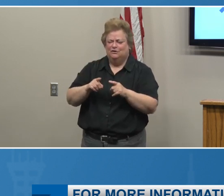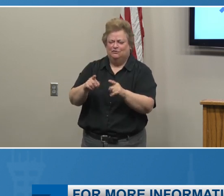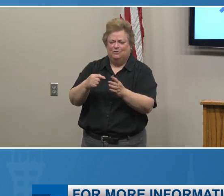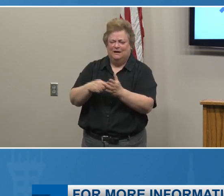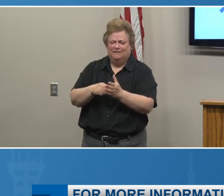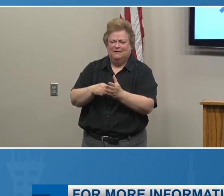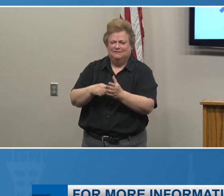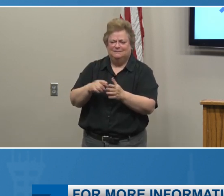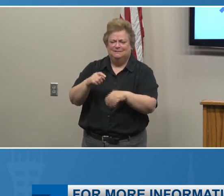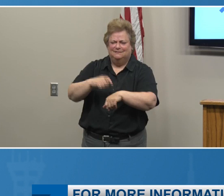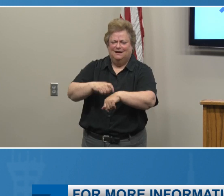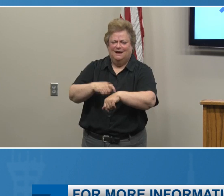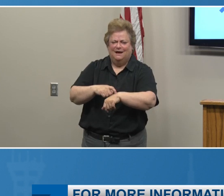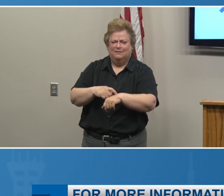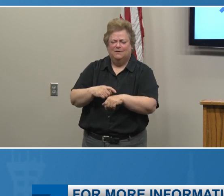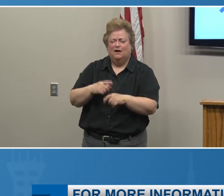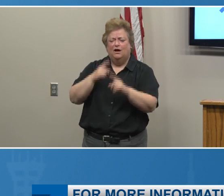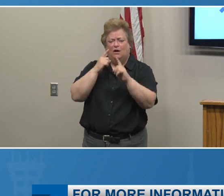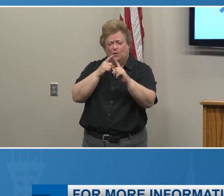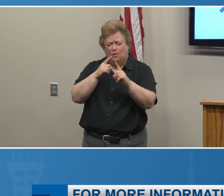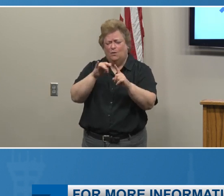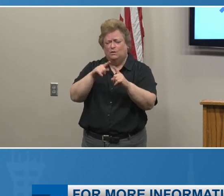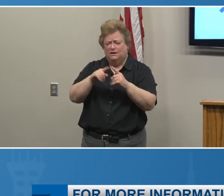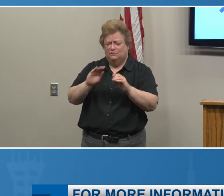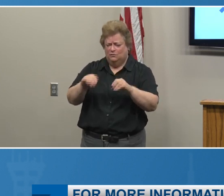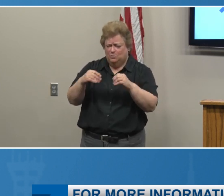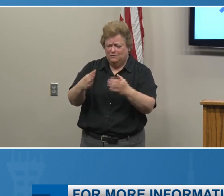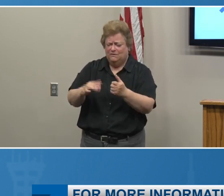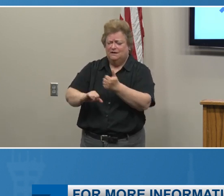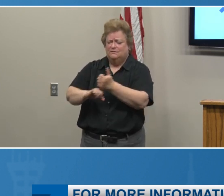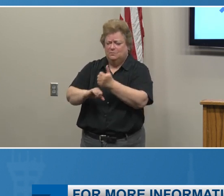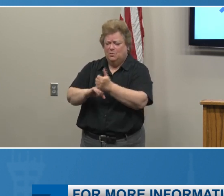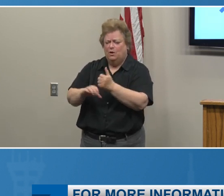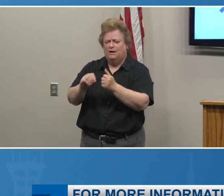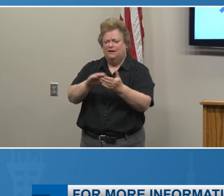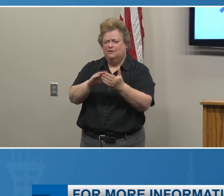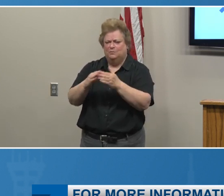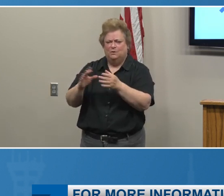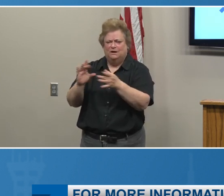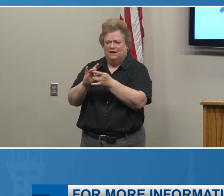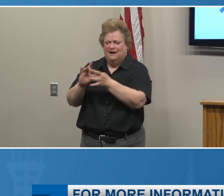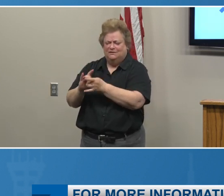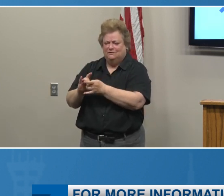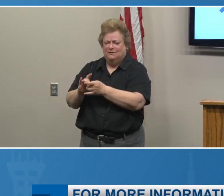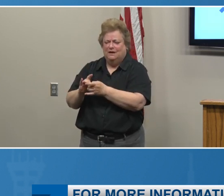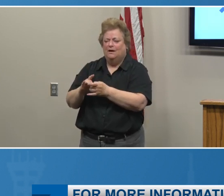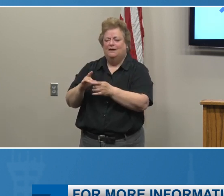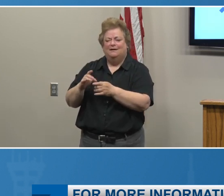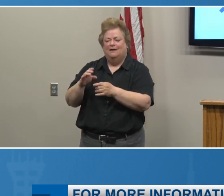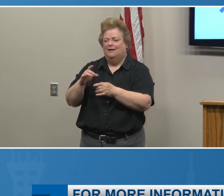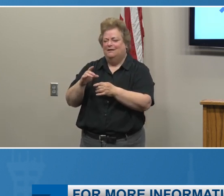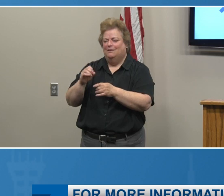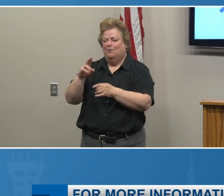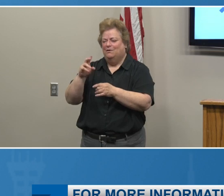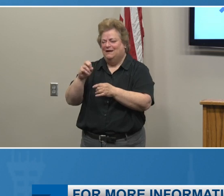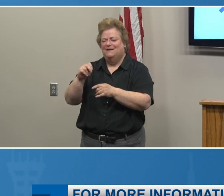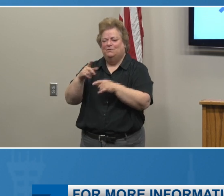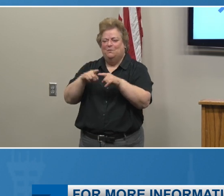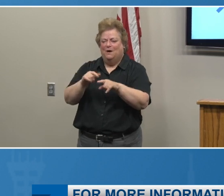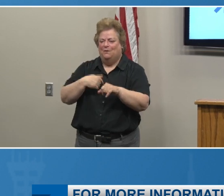time the goal for us is really to provide support and those community connections just like we do when we're present in this school